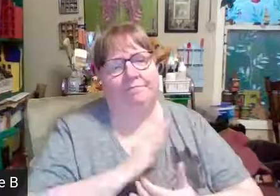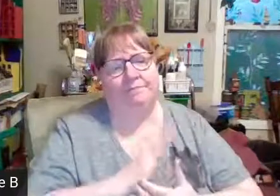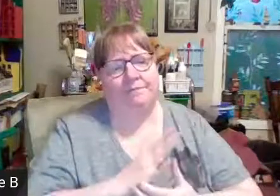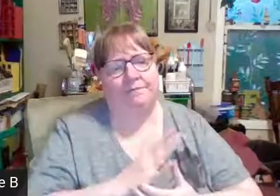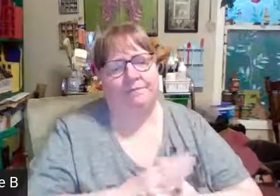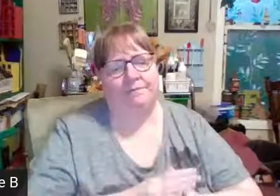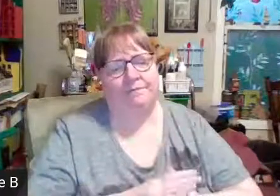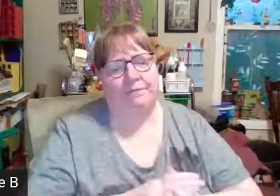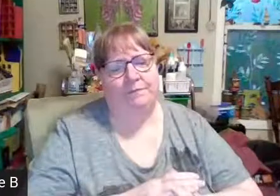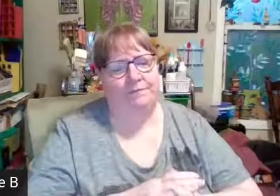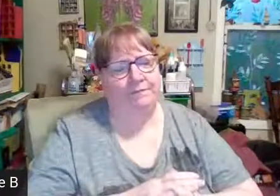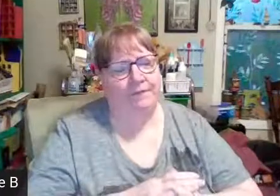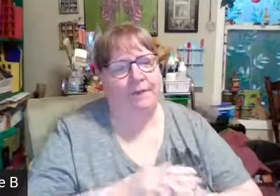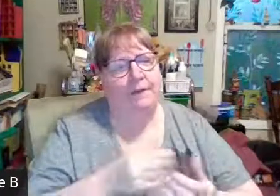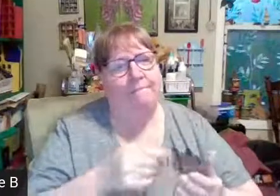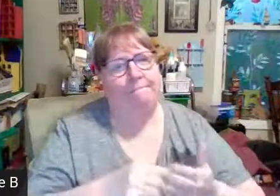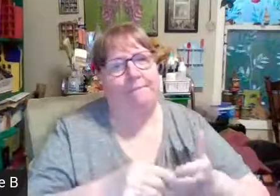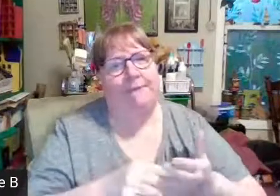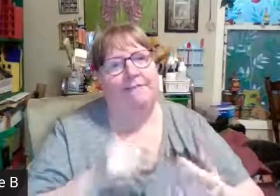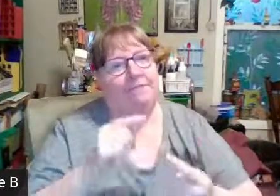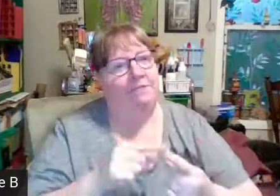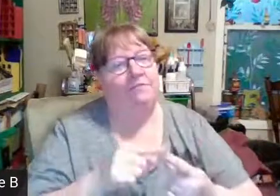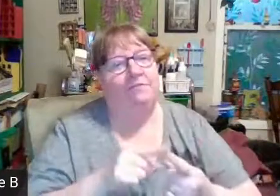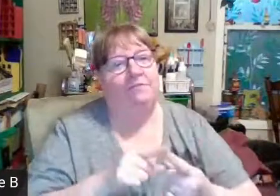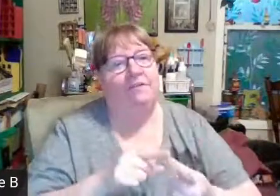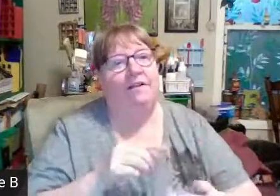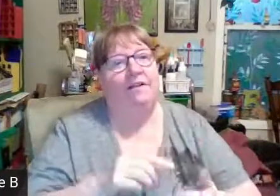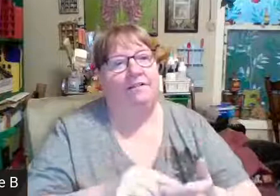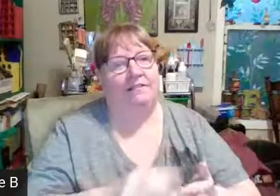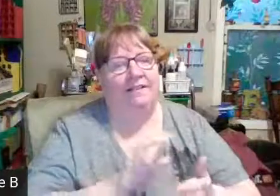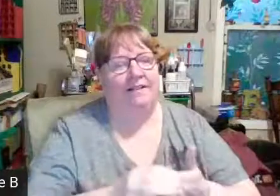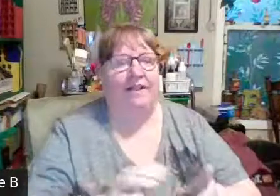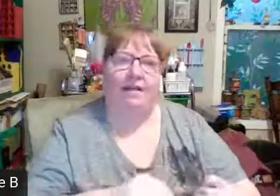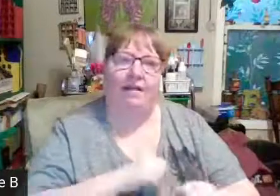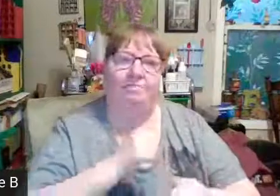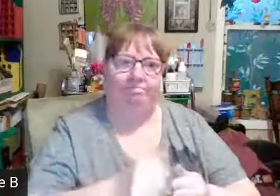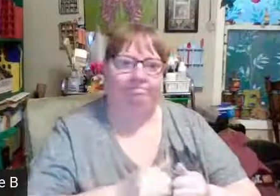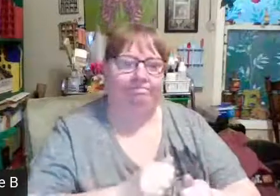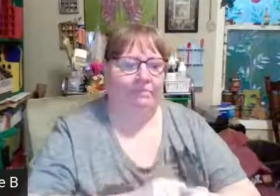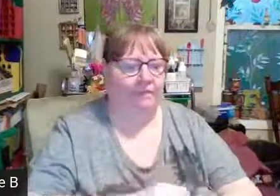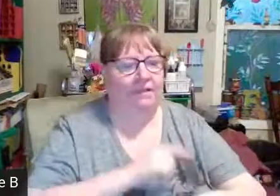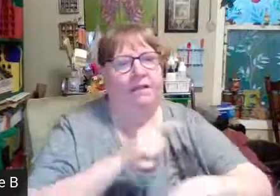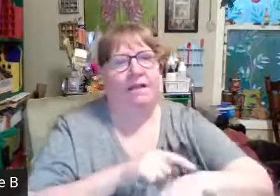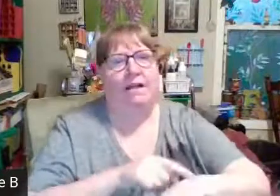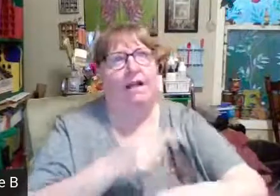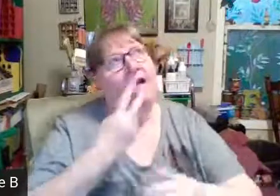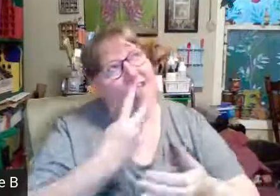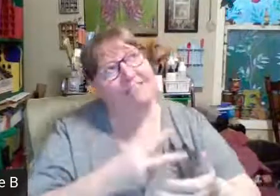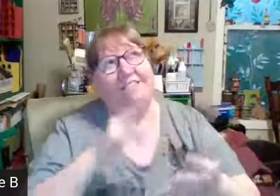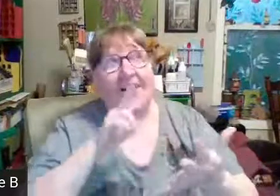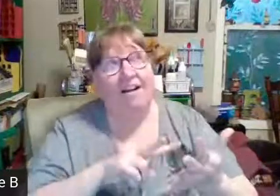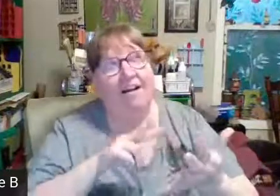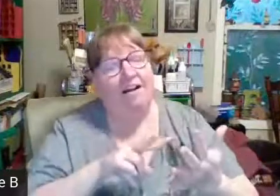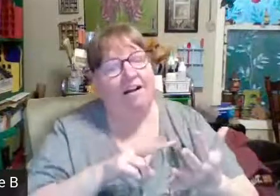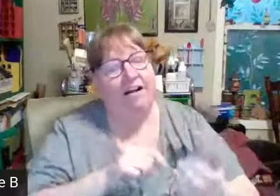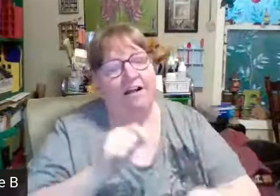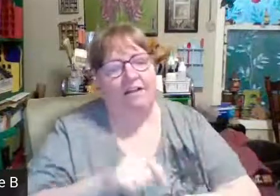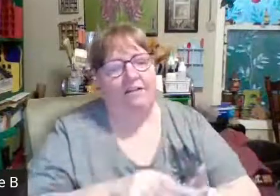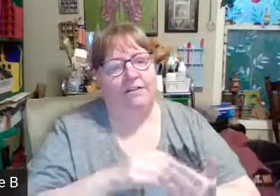but they want to take the extra time and say, oh, I was looking at this wish list and this is the wish code. Our wish codes